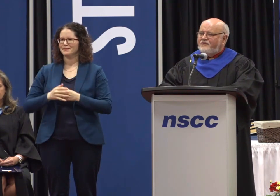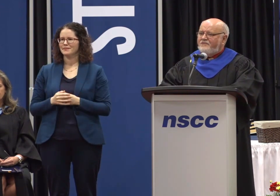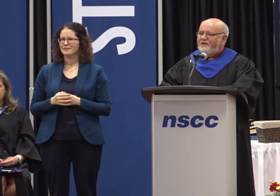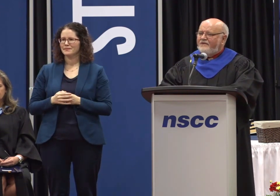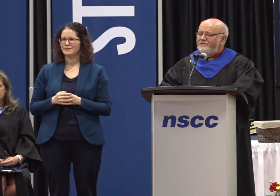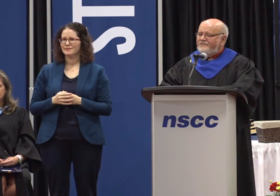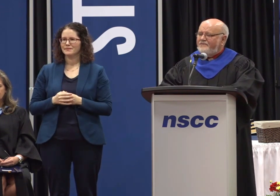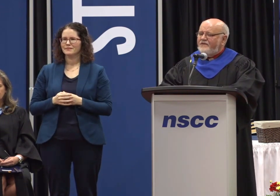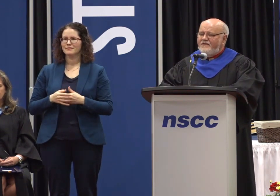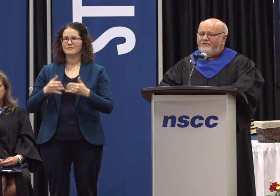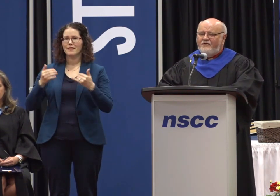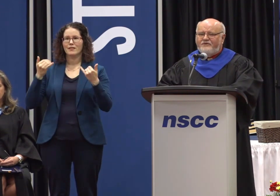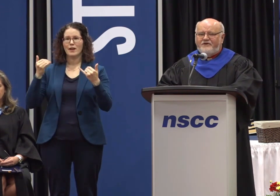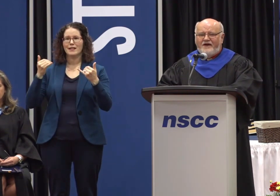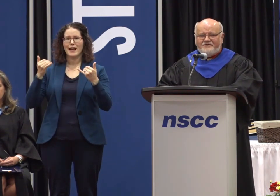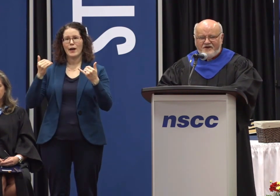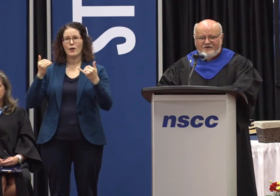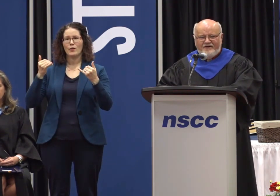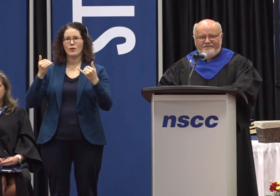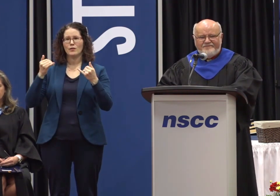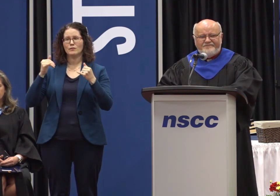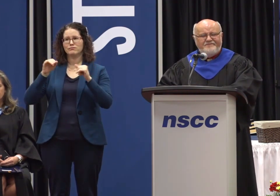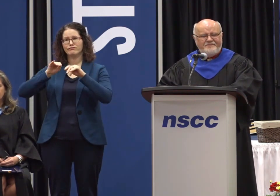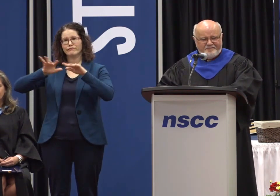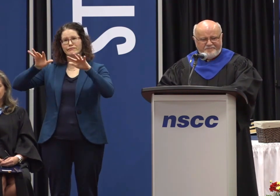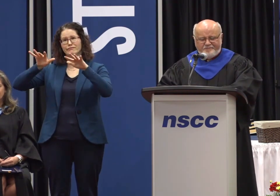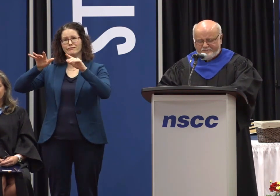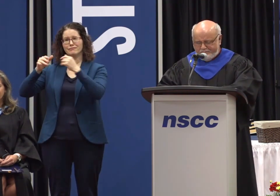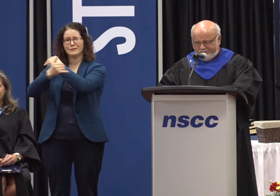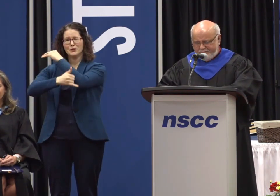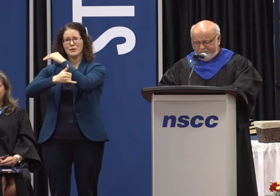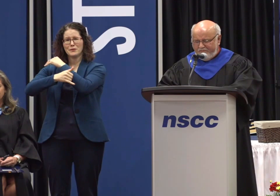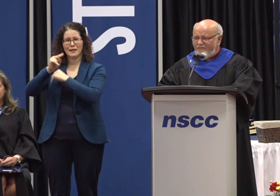we are streaming even over to Nigeria.